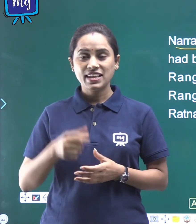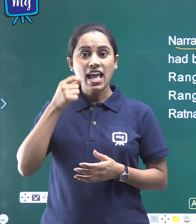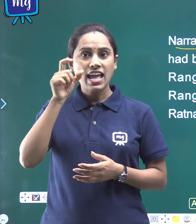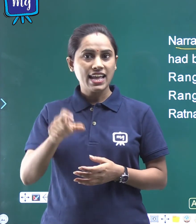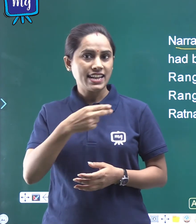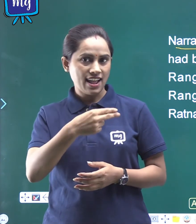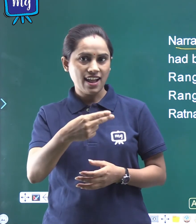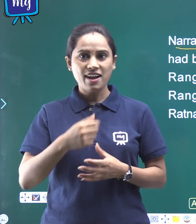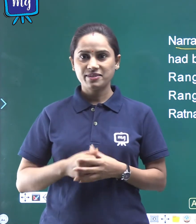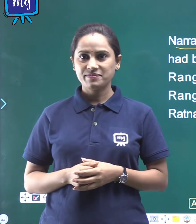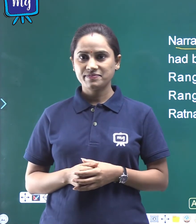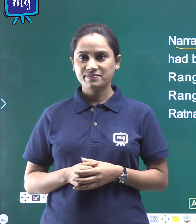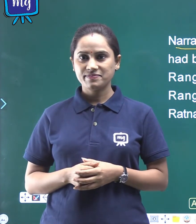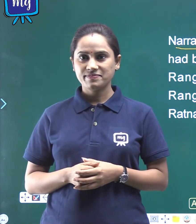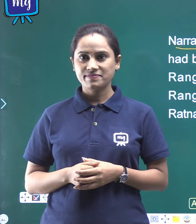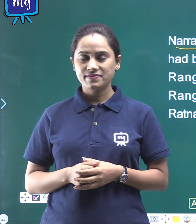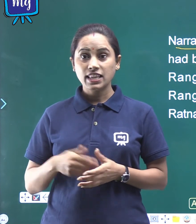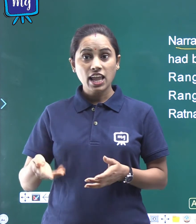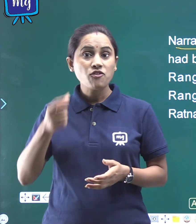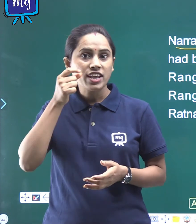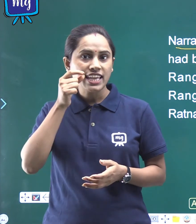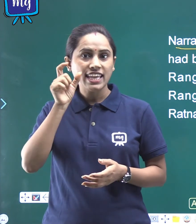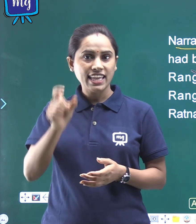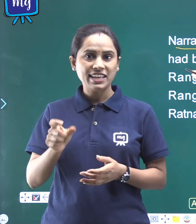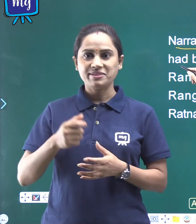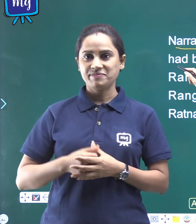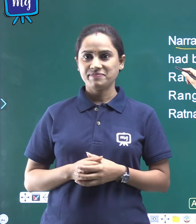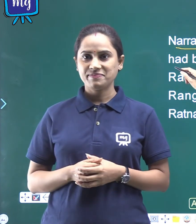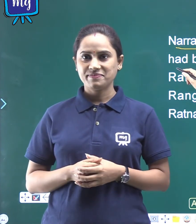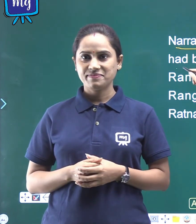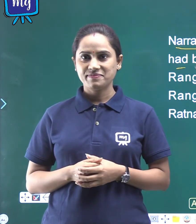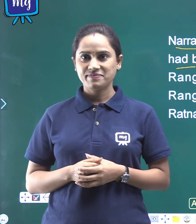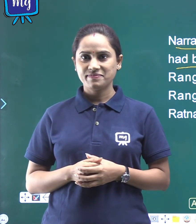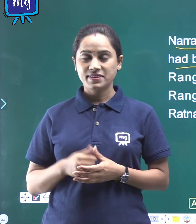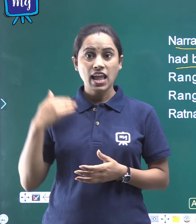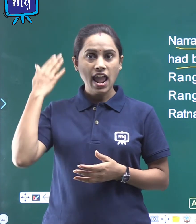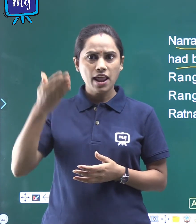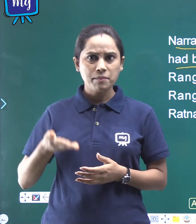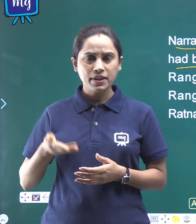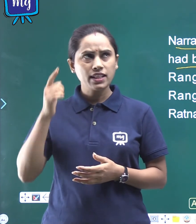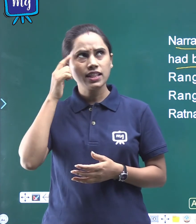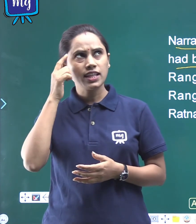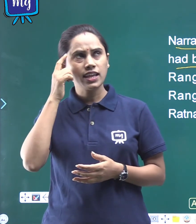Ranga if he had been thinking